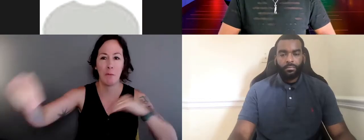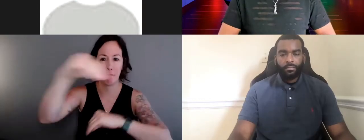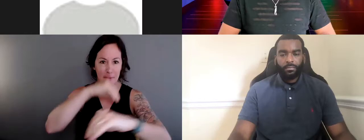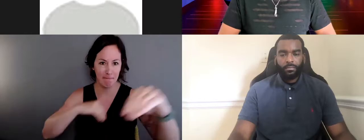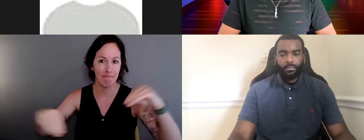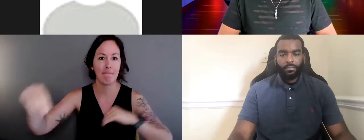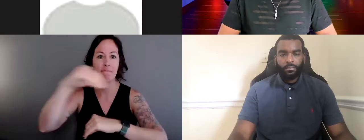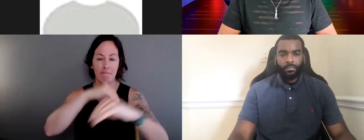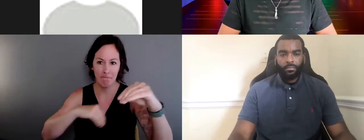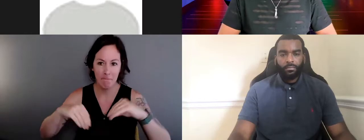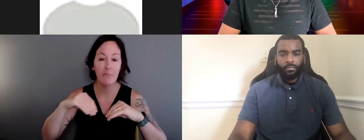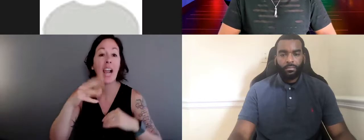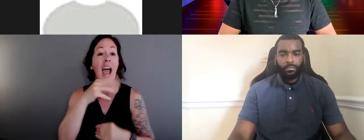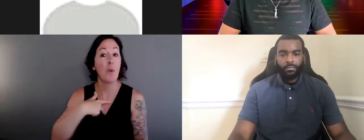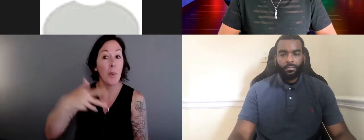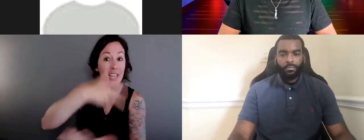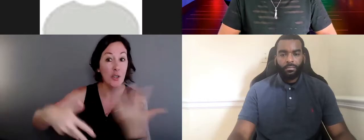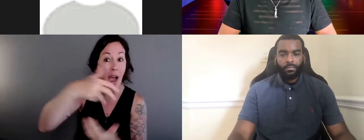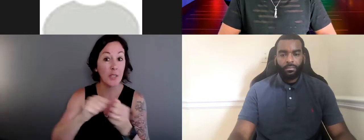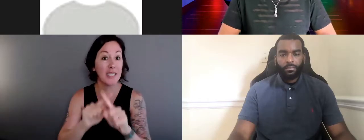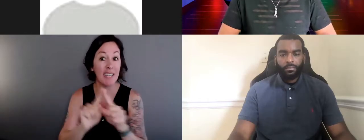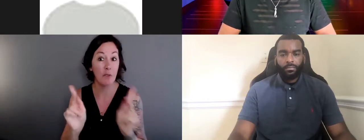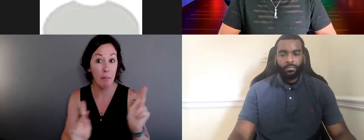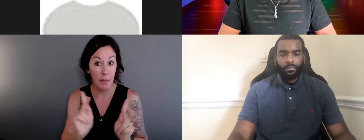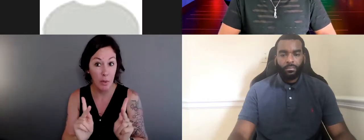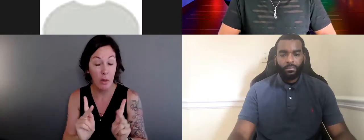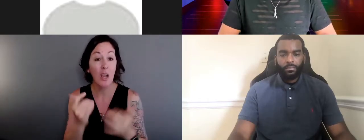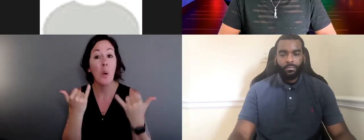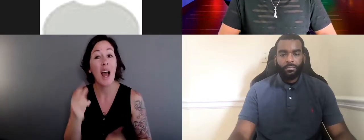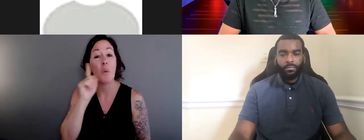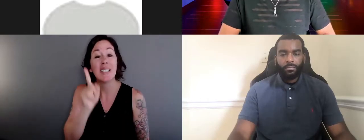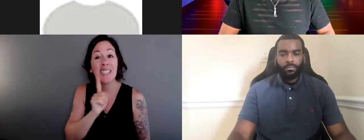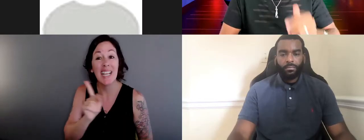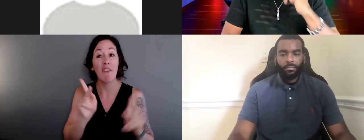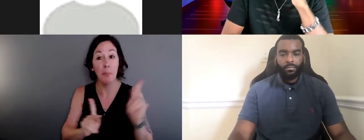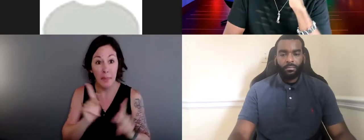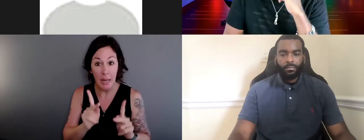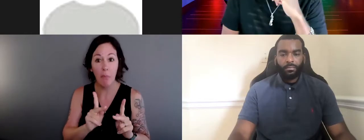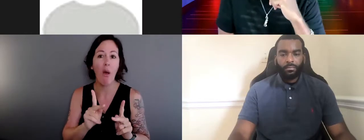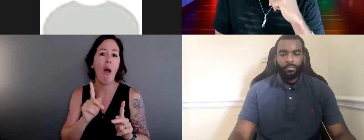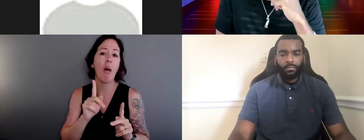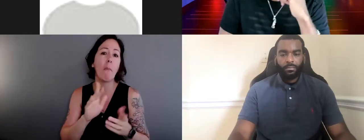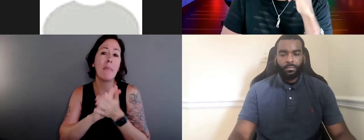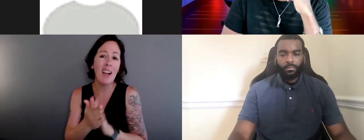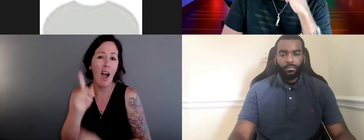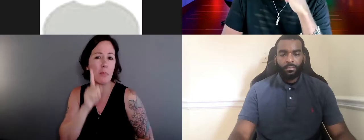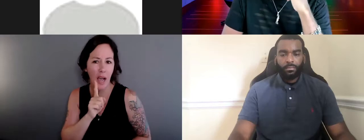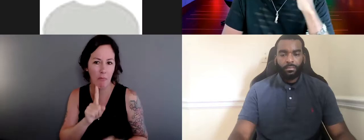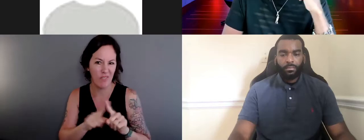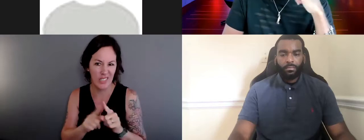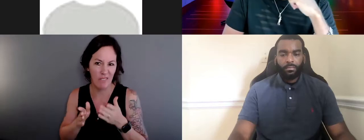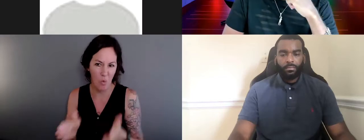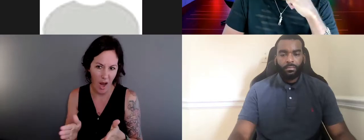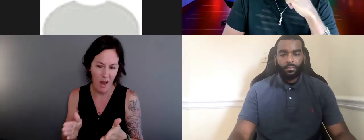know, humans don't stay in one place, right? Humans are very mobile. We interact with, various people around the world, and